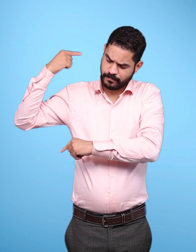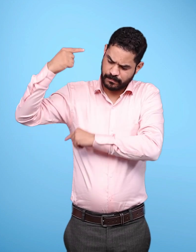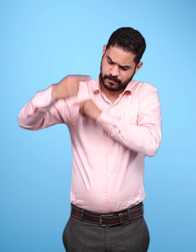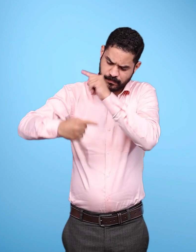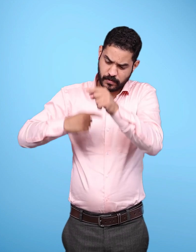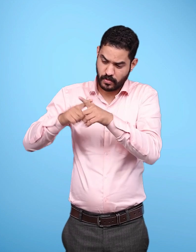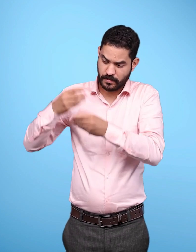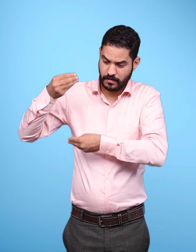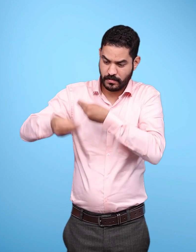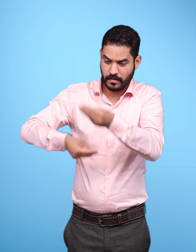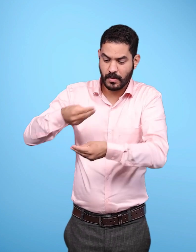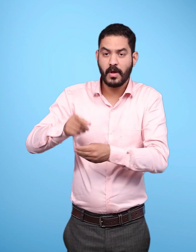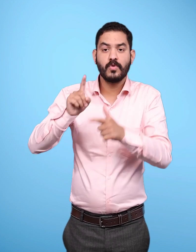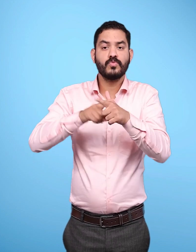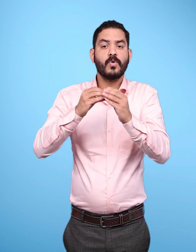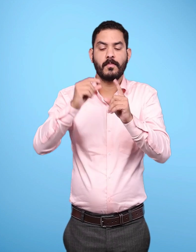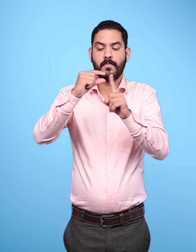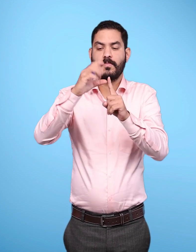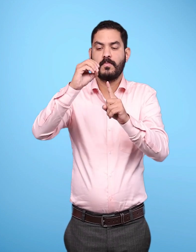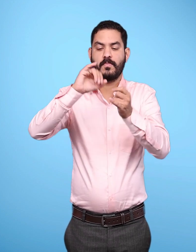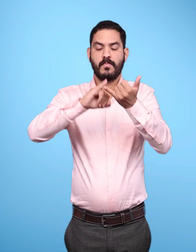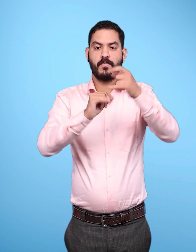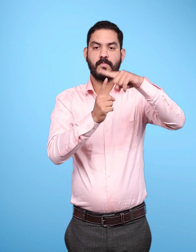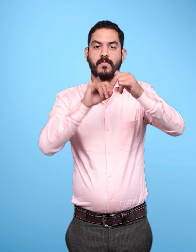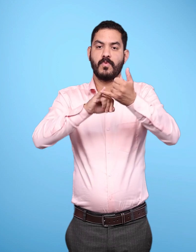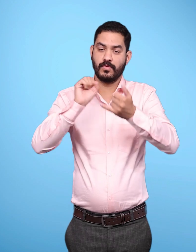that sons succeeded fathers to these posts.